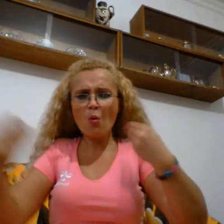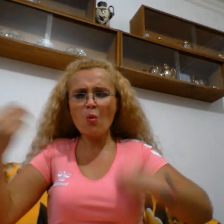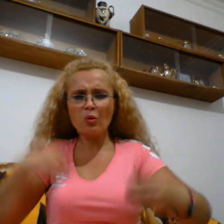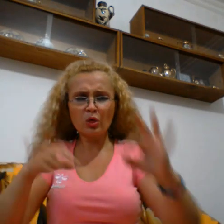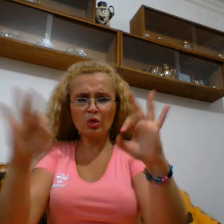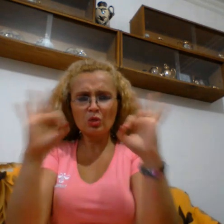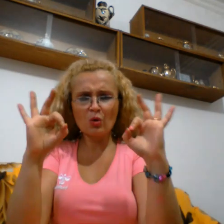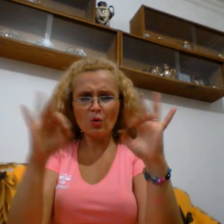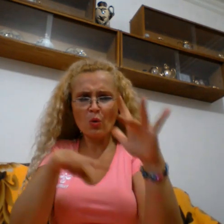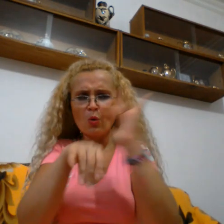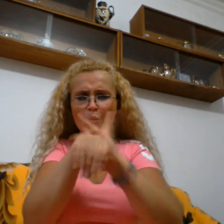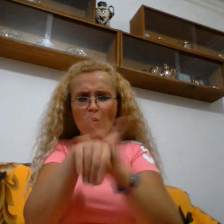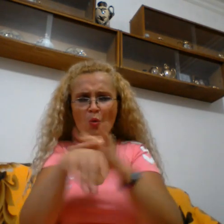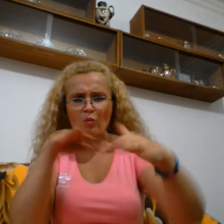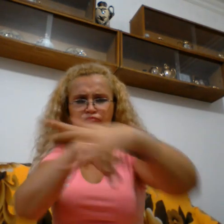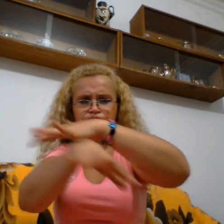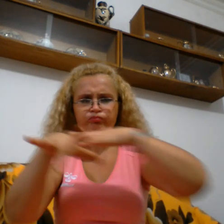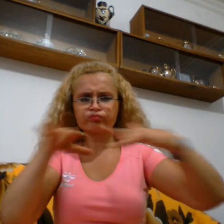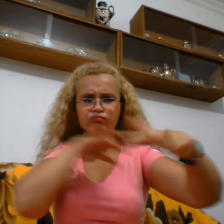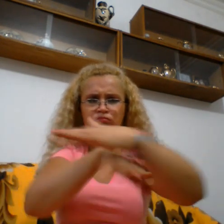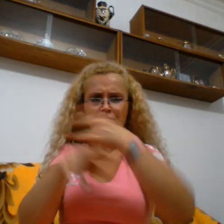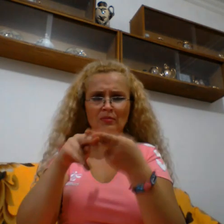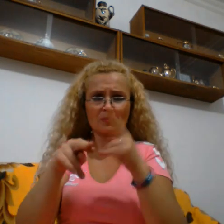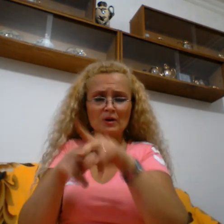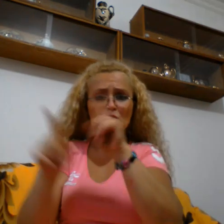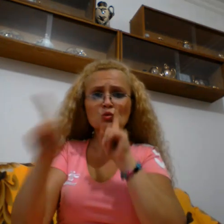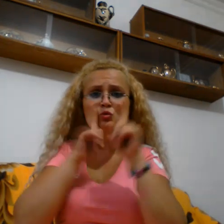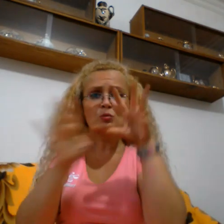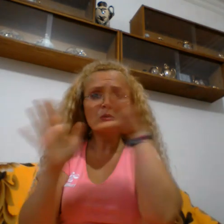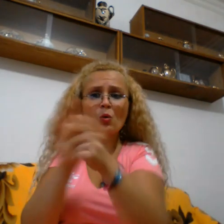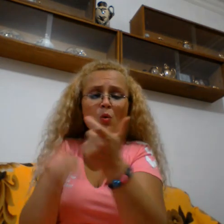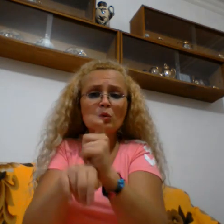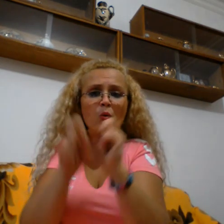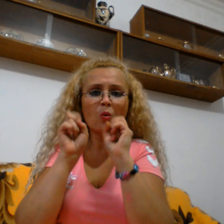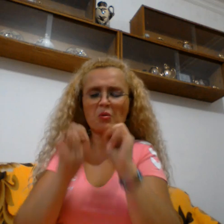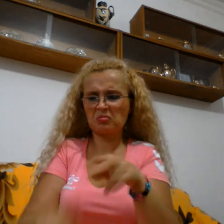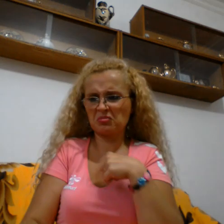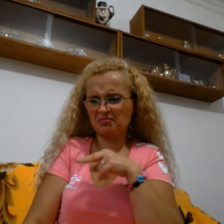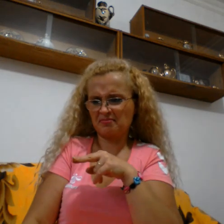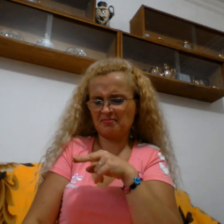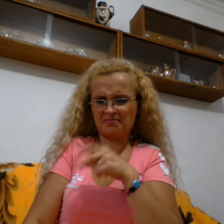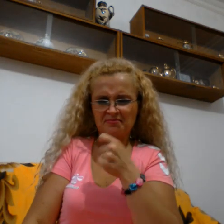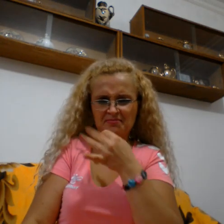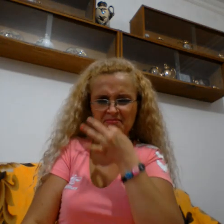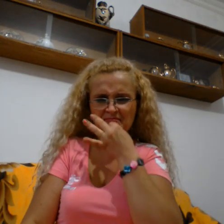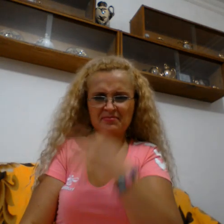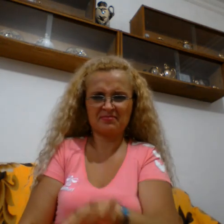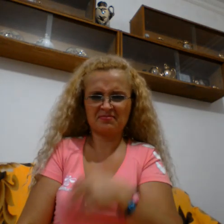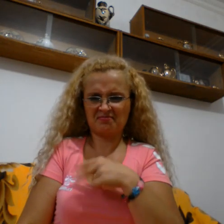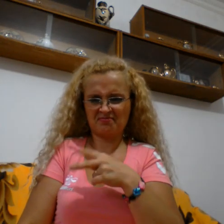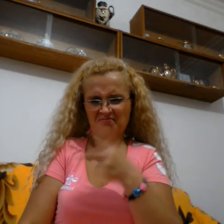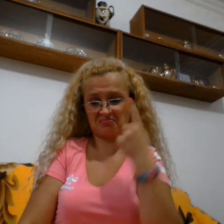While 3 crew members are getting ready to return next week with Jeff Williams, Alex Kropotkin, and Alexei